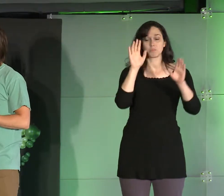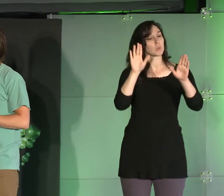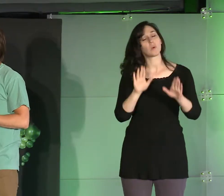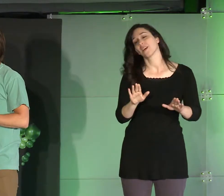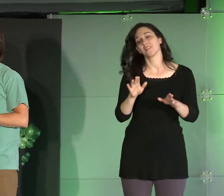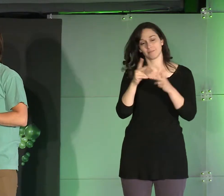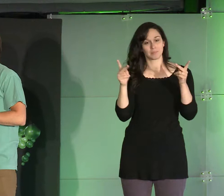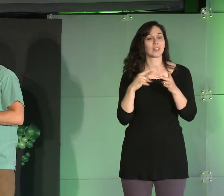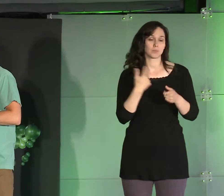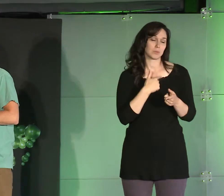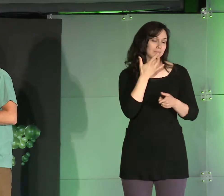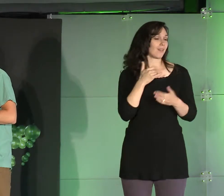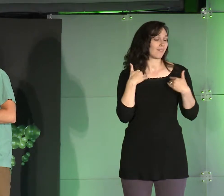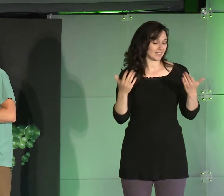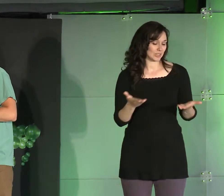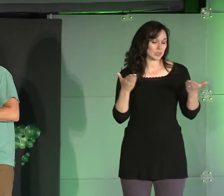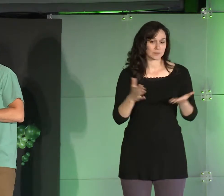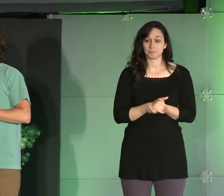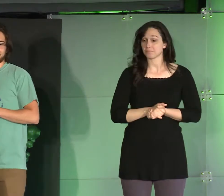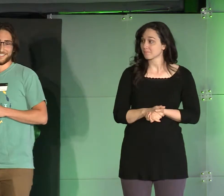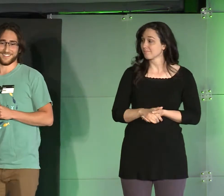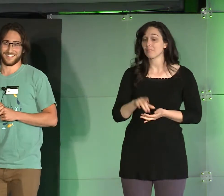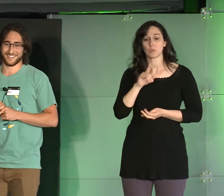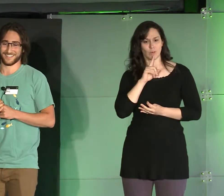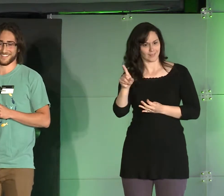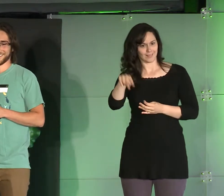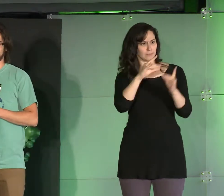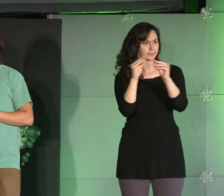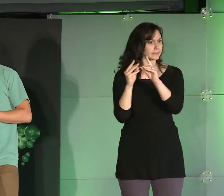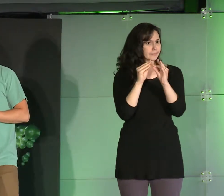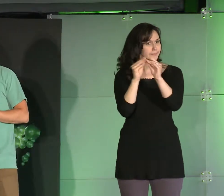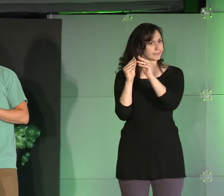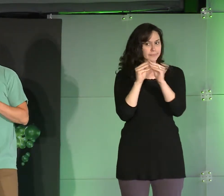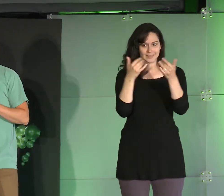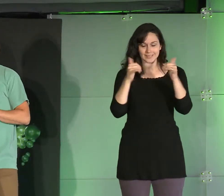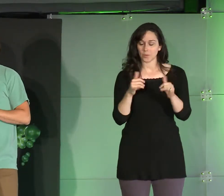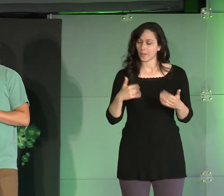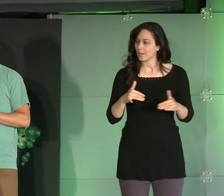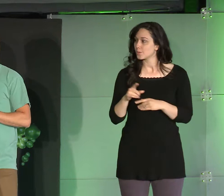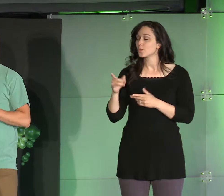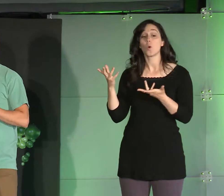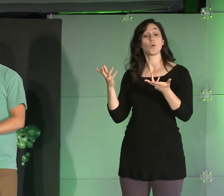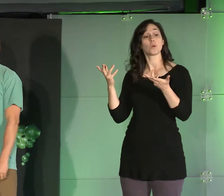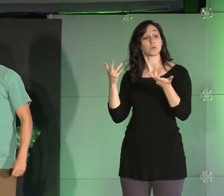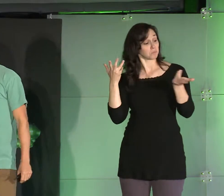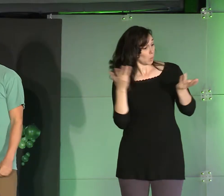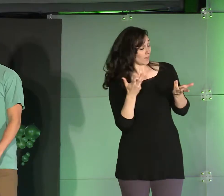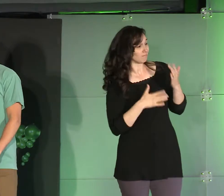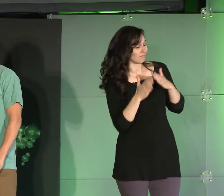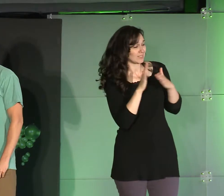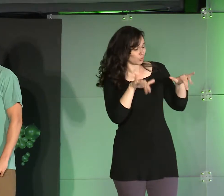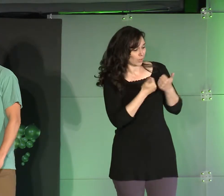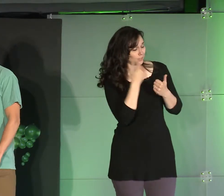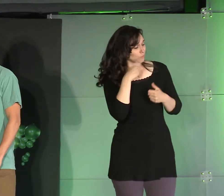lucky to have in our midst. Yes. Now they really have a lot to talk about here. So what has been one of the bigger